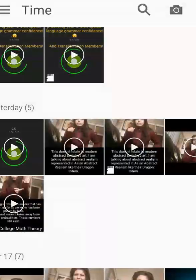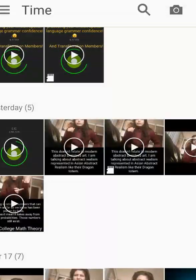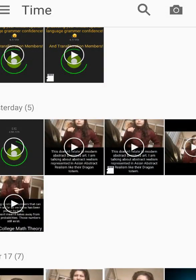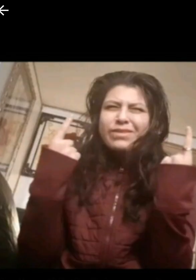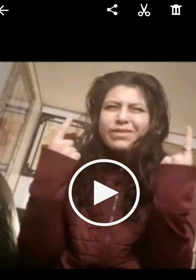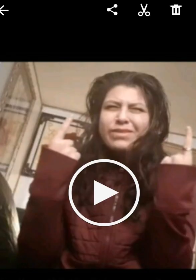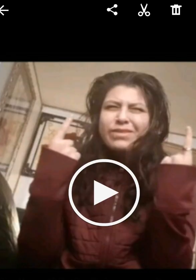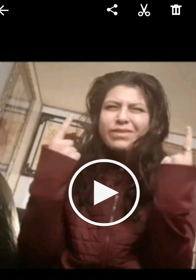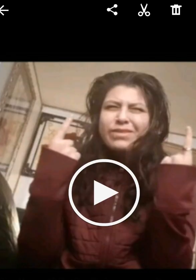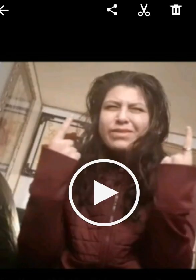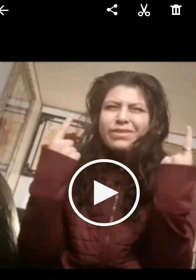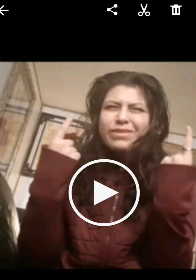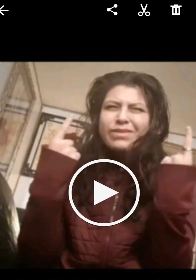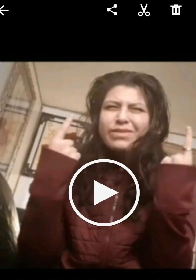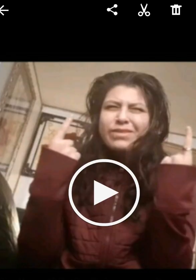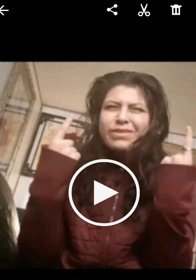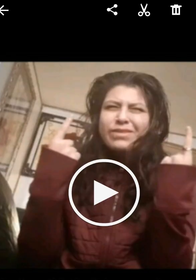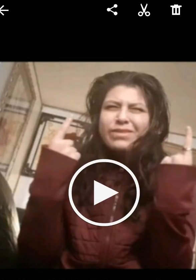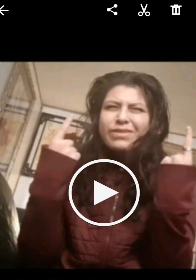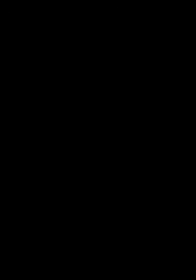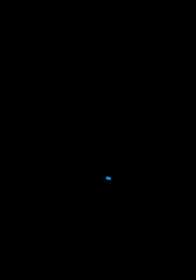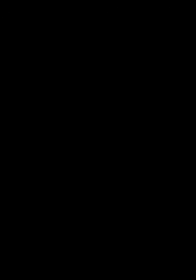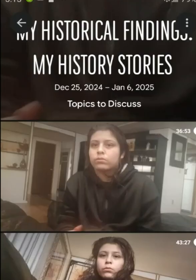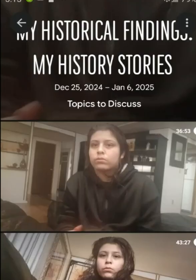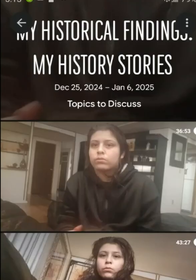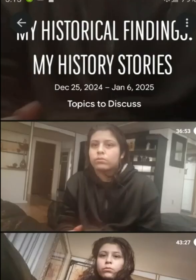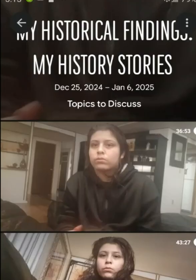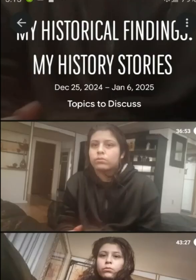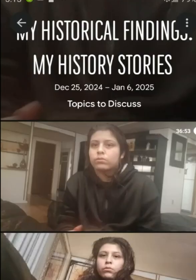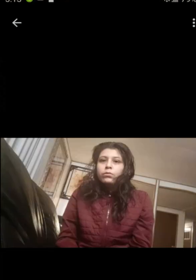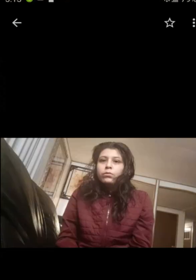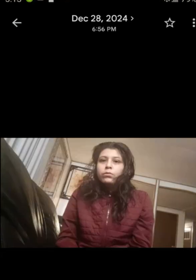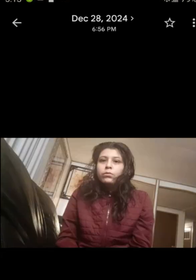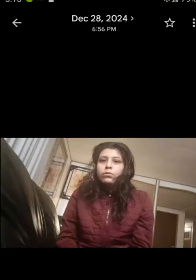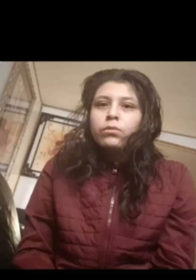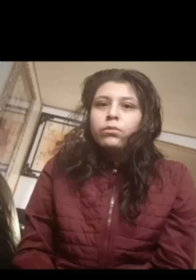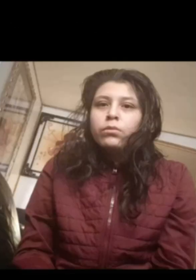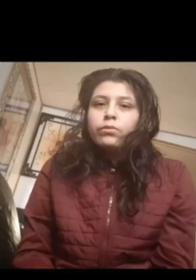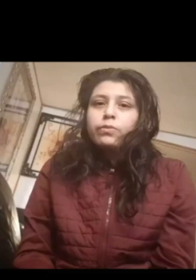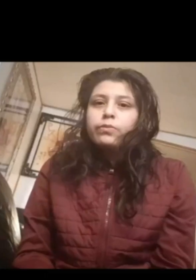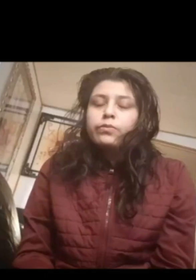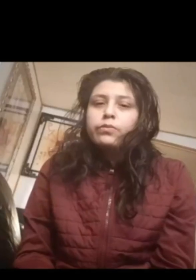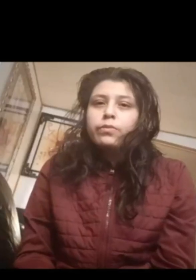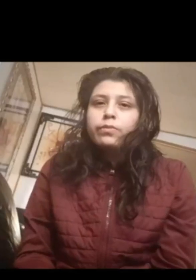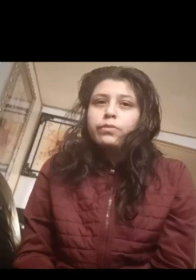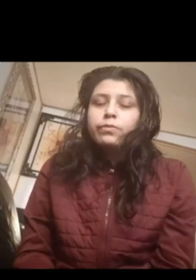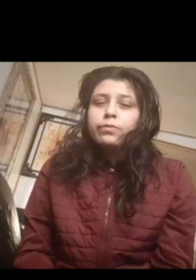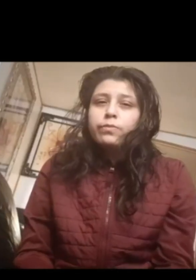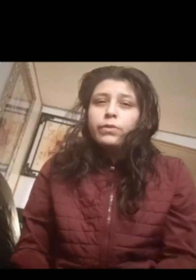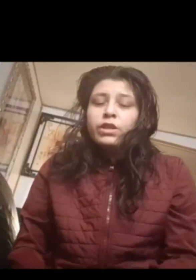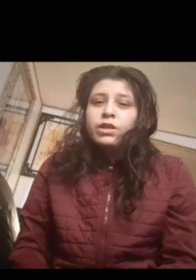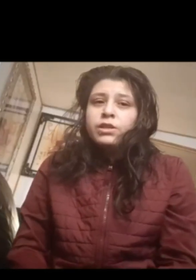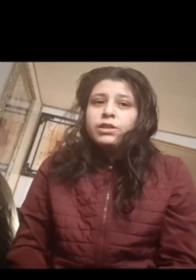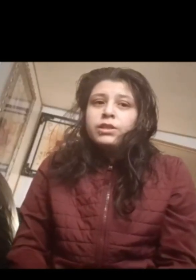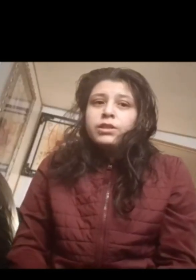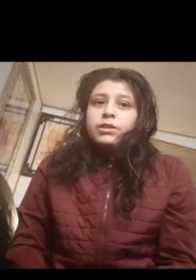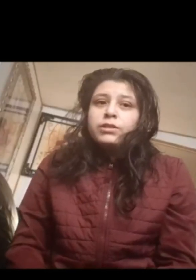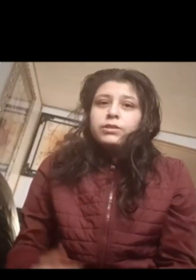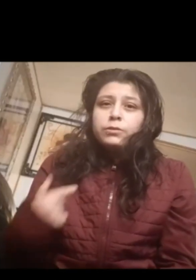here is one video from the very beginning. See? 1